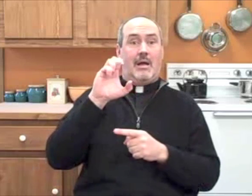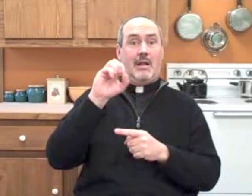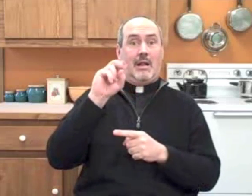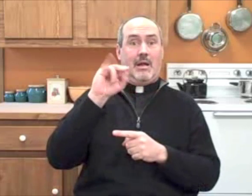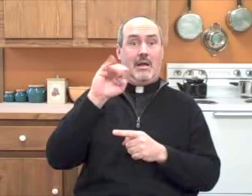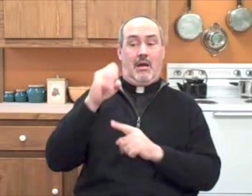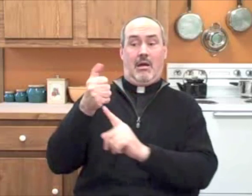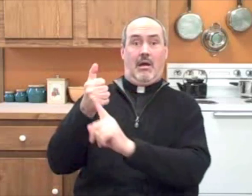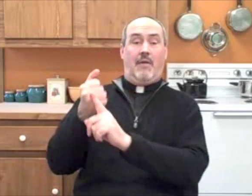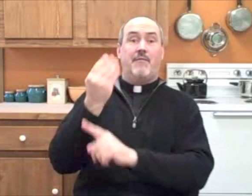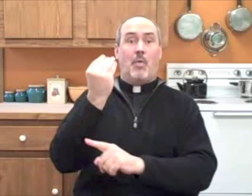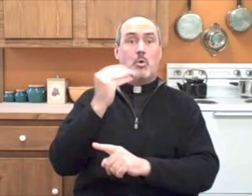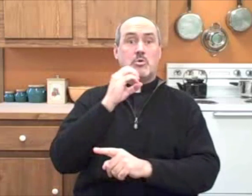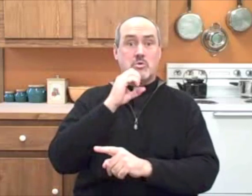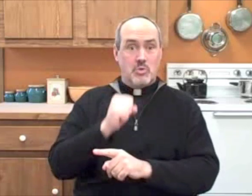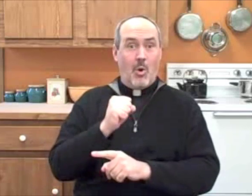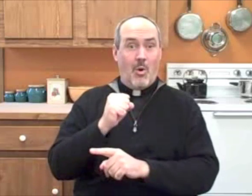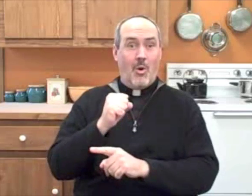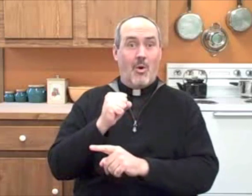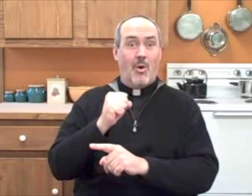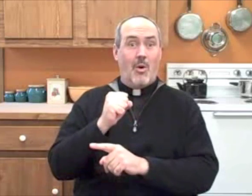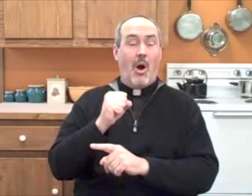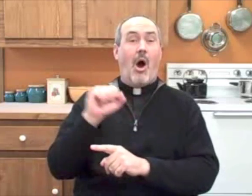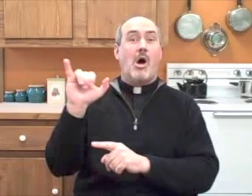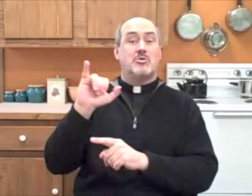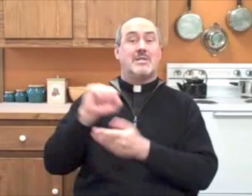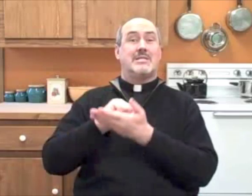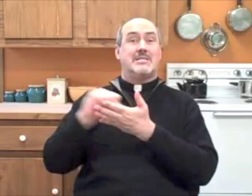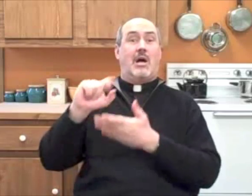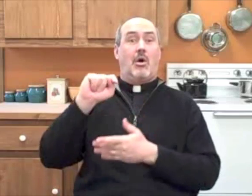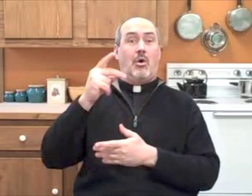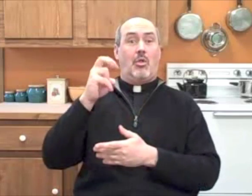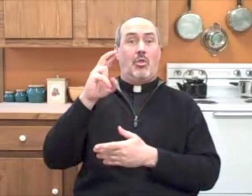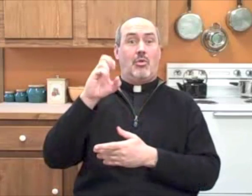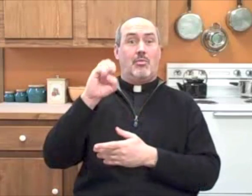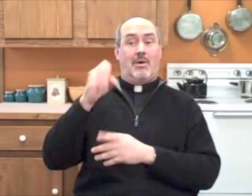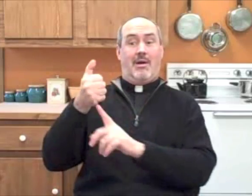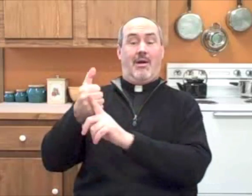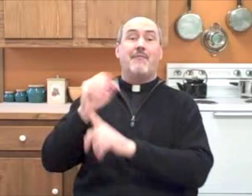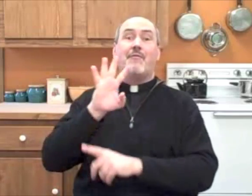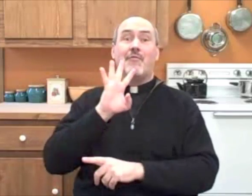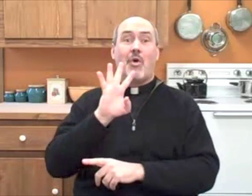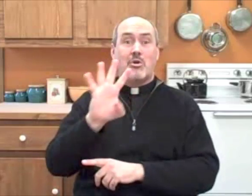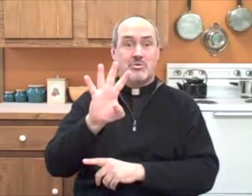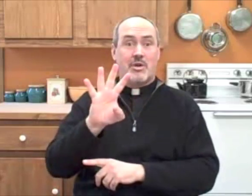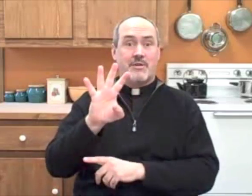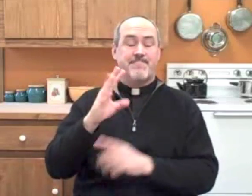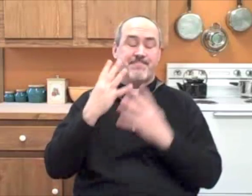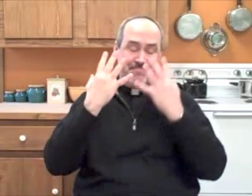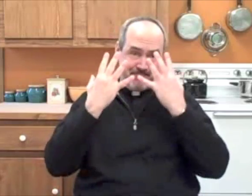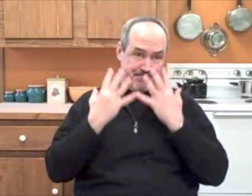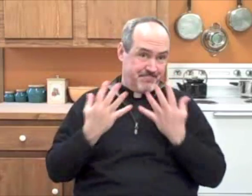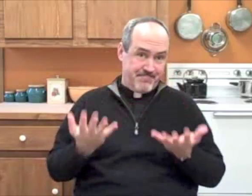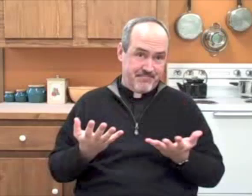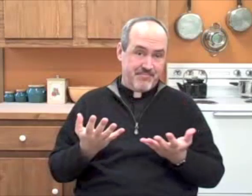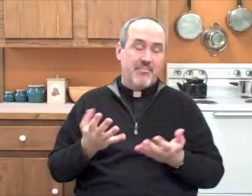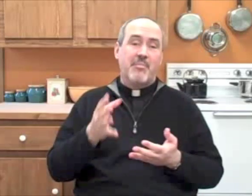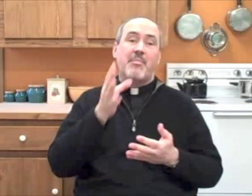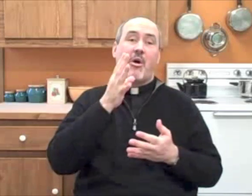When Leonie was 14 years old, and Saint Therese, her sister, was just 4 years old, their mother